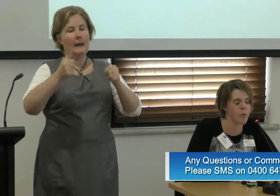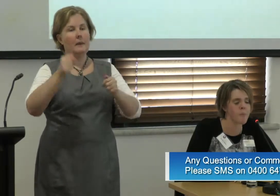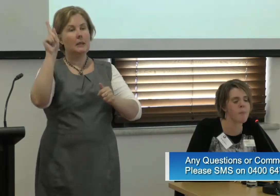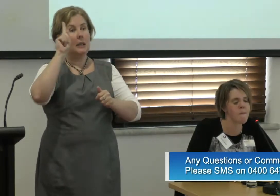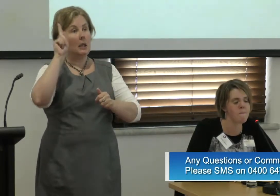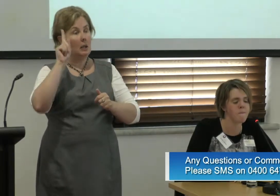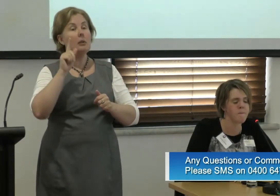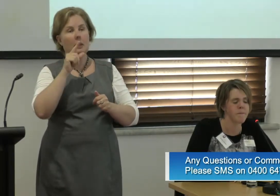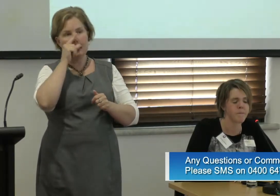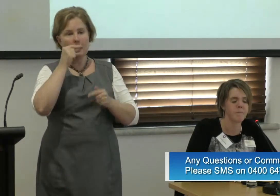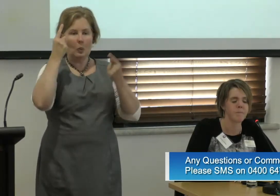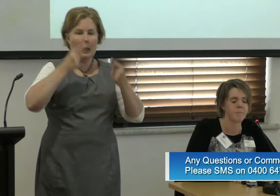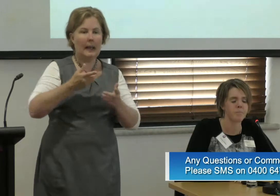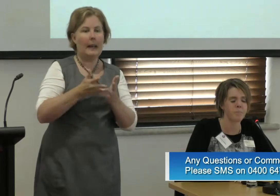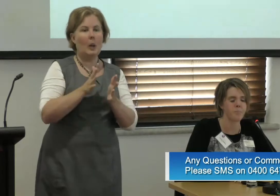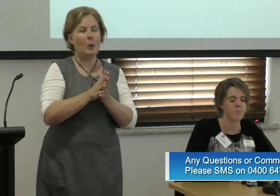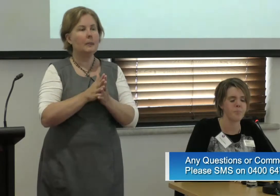happen.